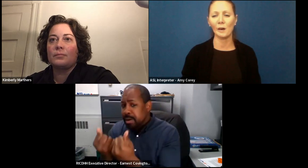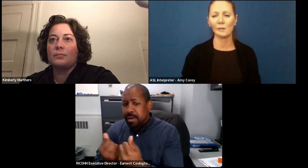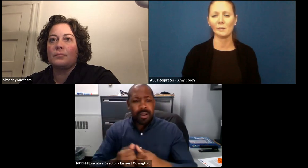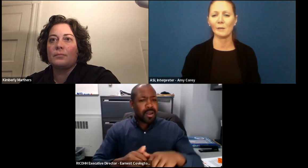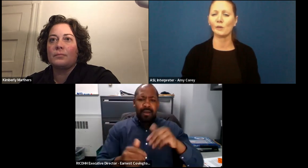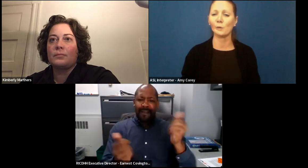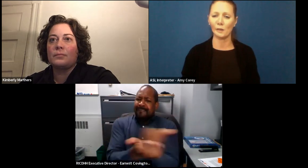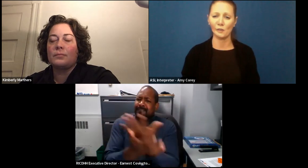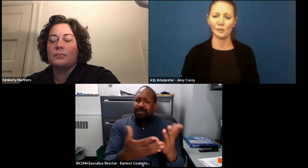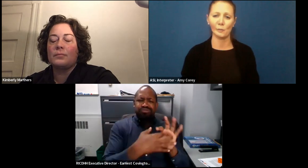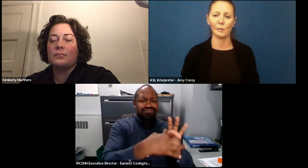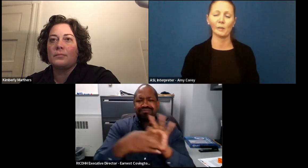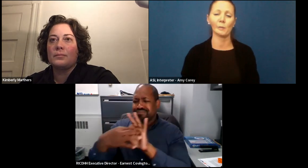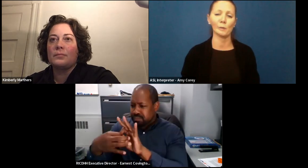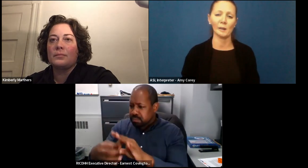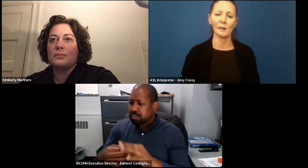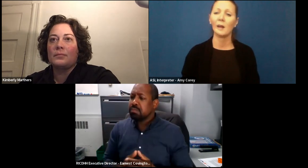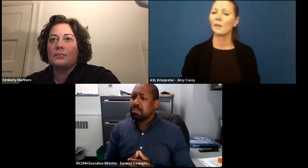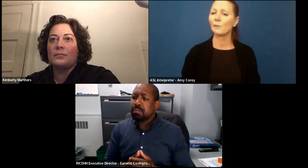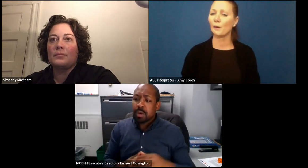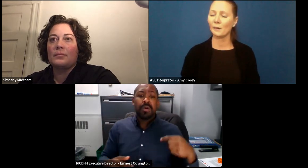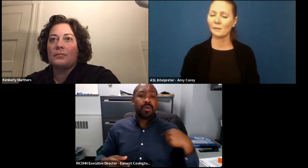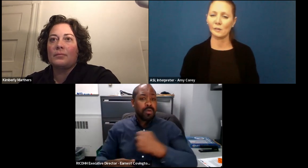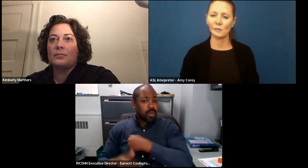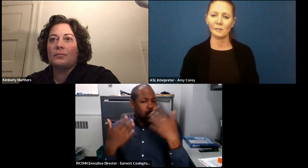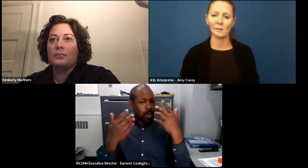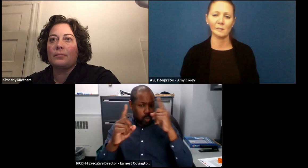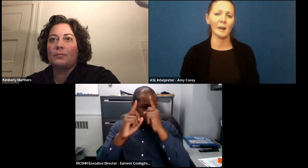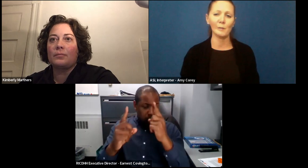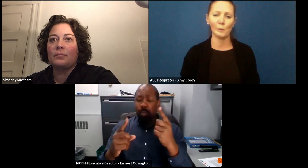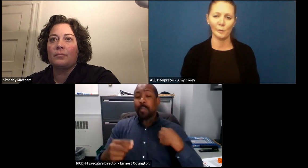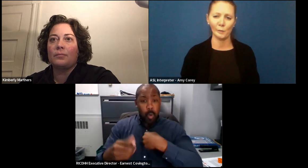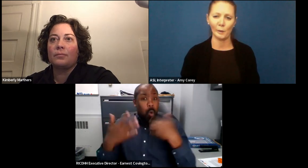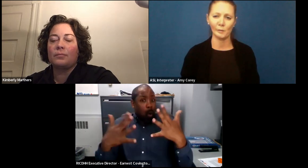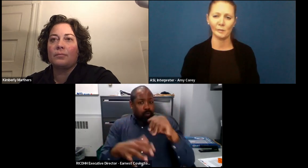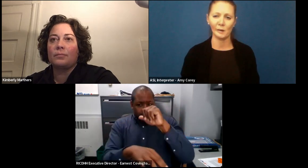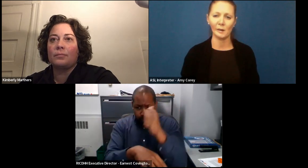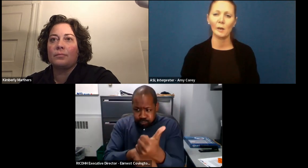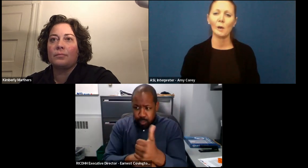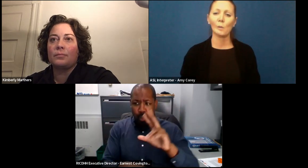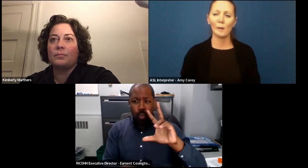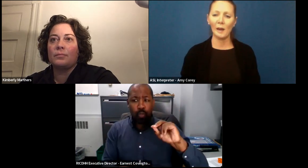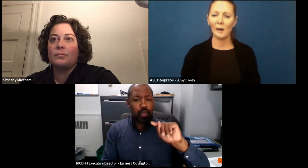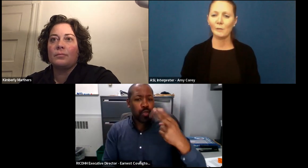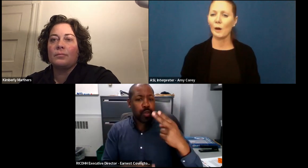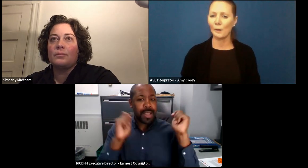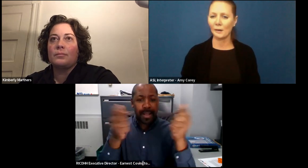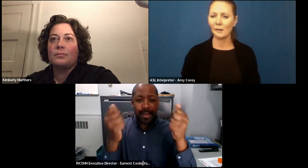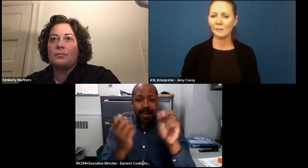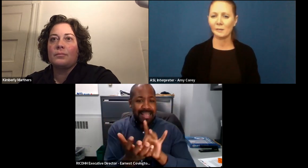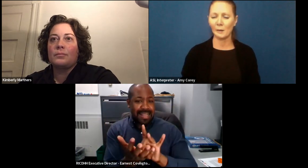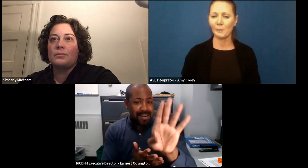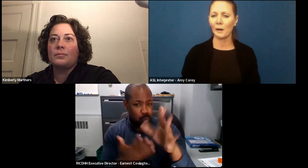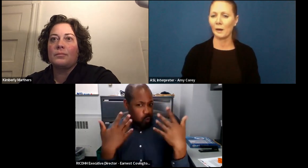important to us to have a good relationship with the community, the various agencies, and everyone throughout the state. We have